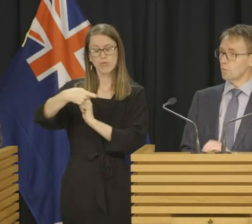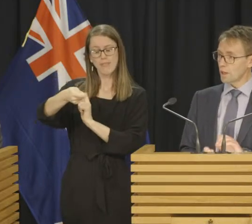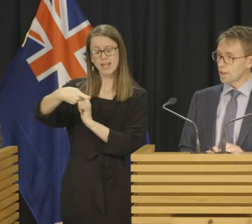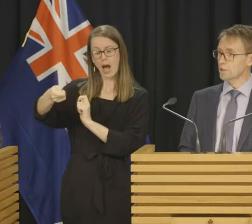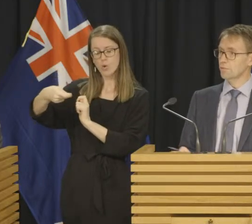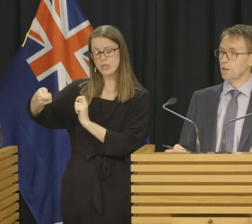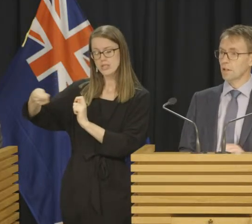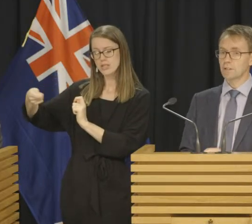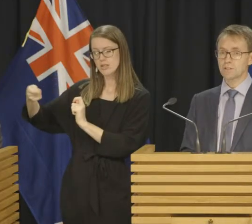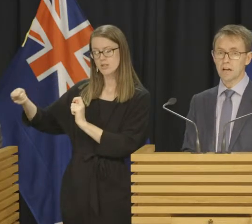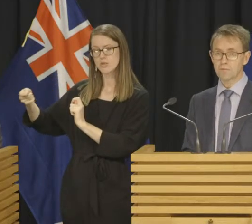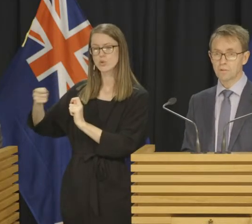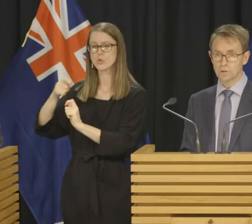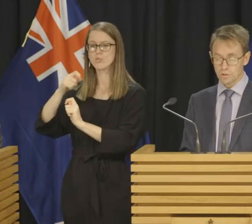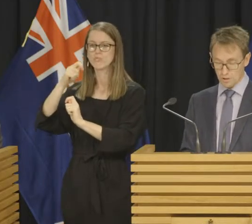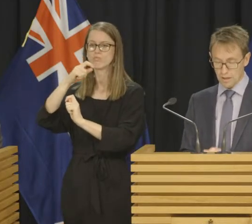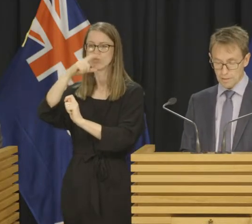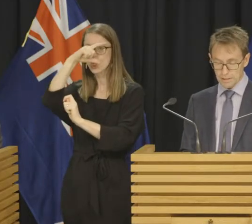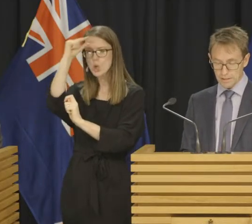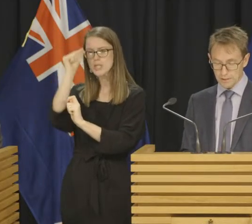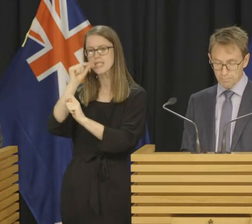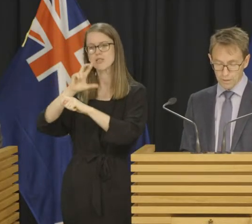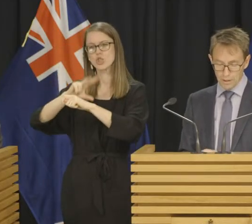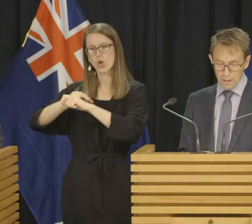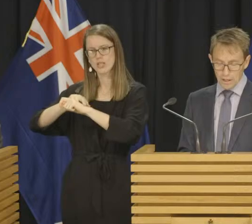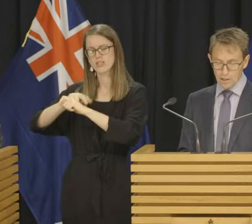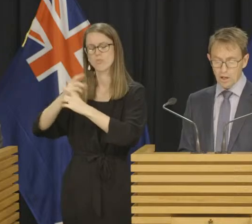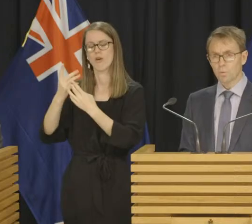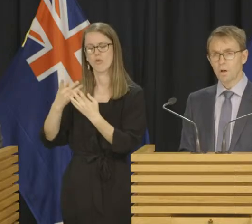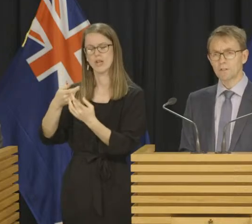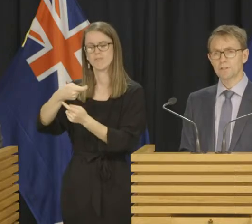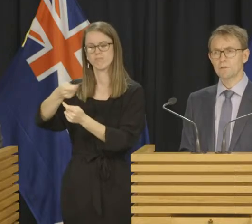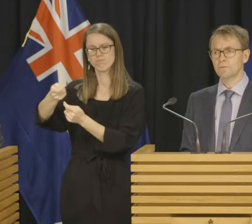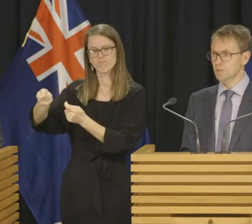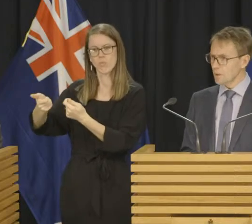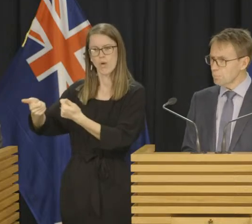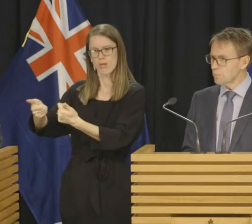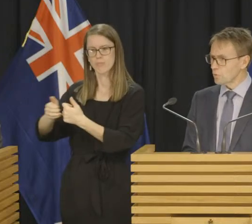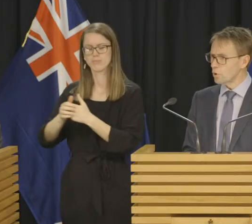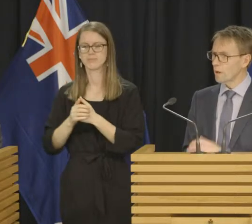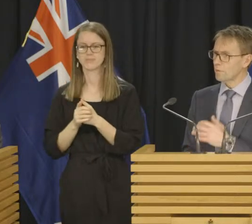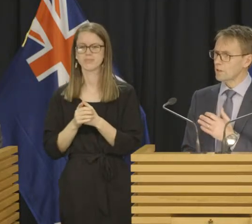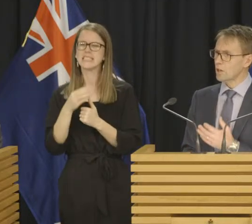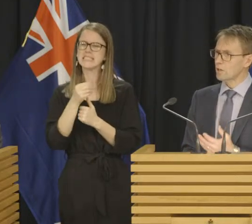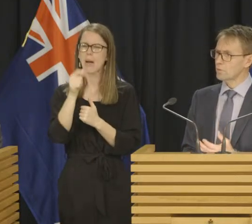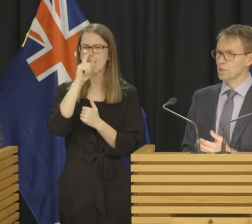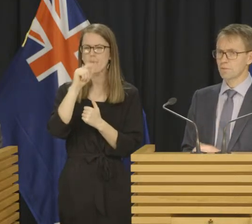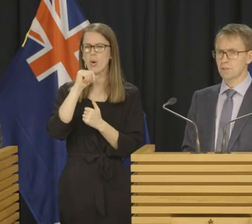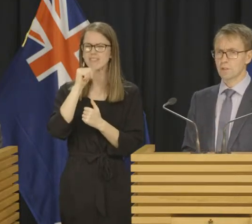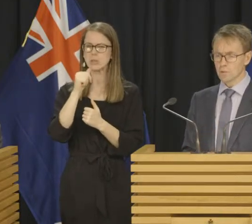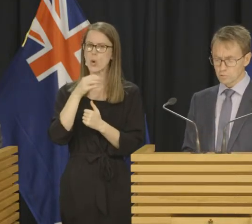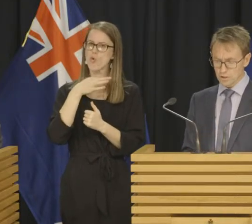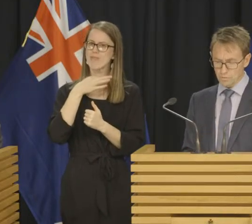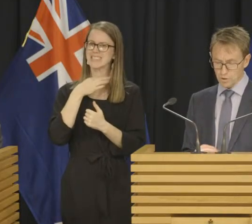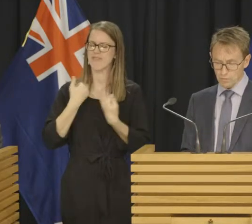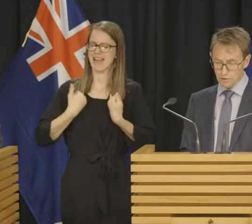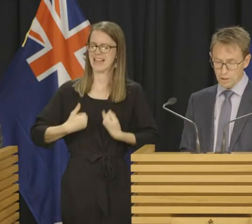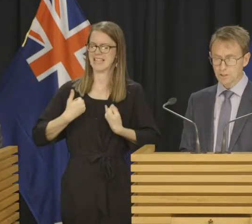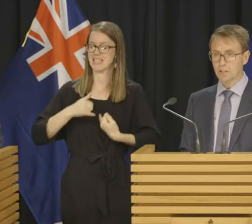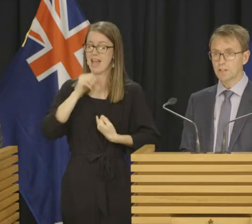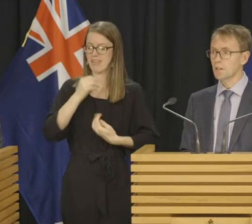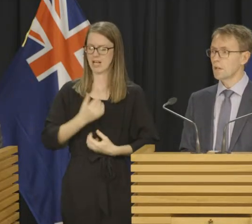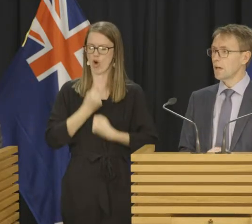those right out to the frontline staff should they be needed. And likewise, for some people who are at higher risk of severe illness